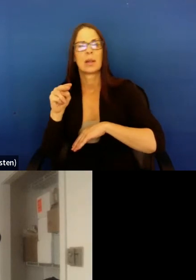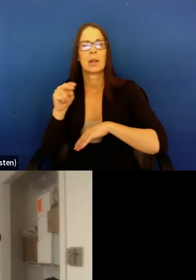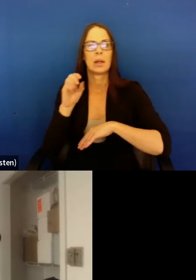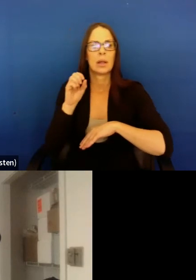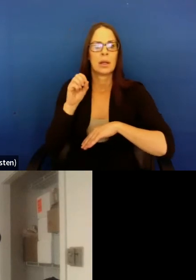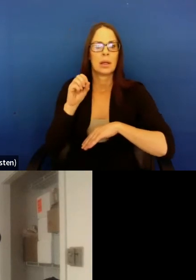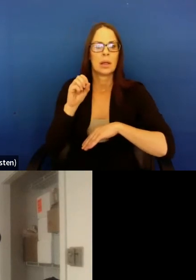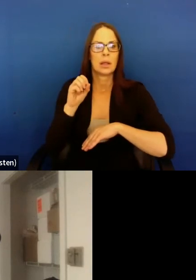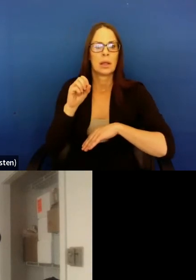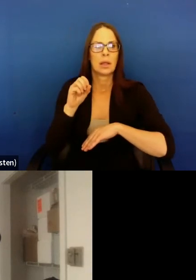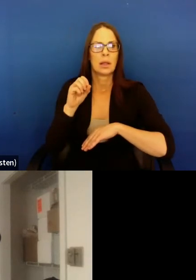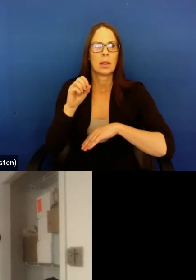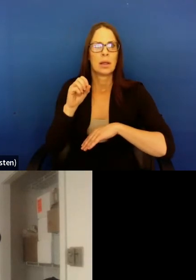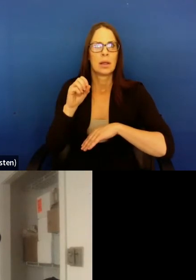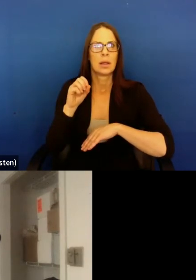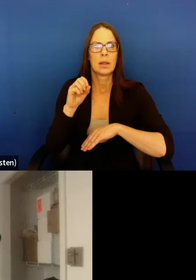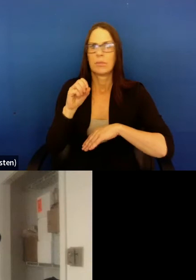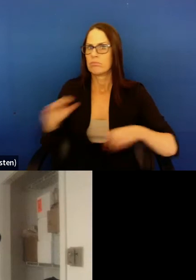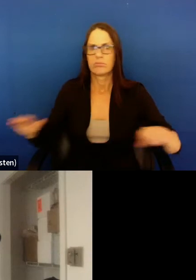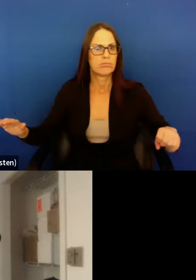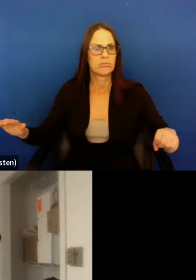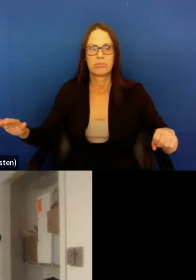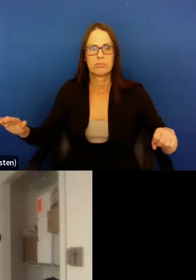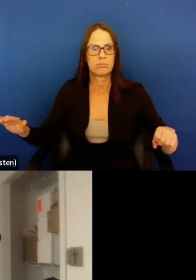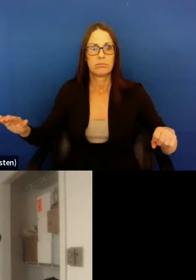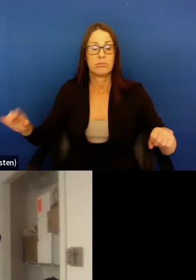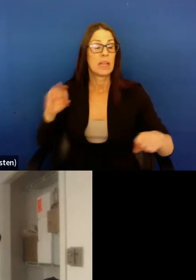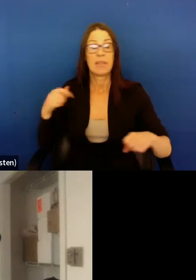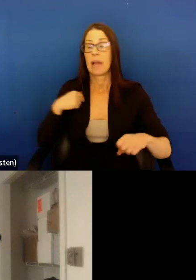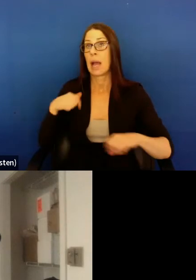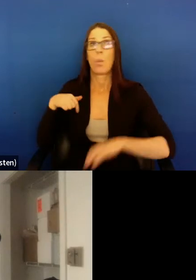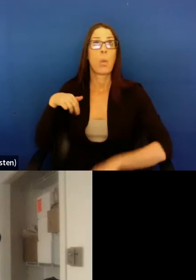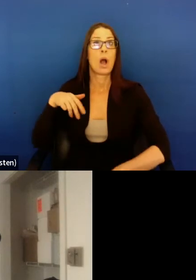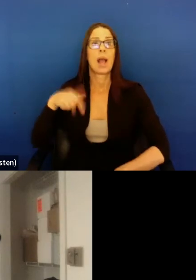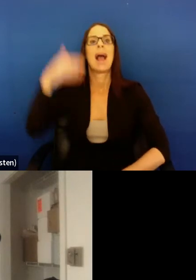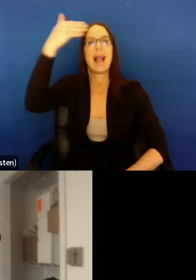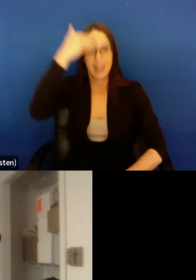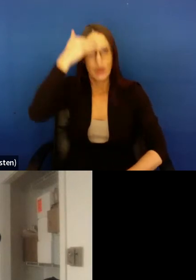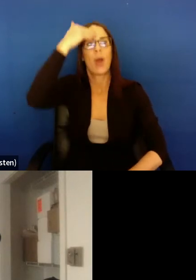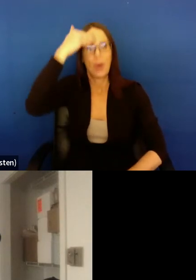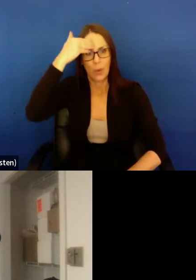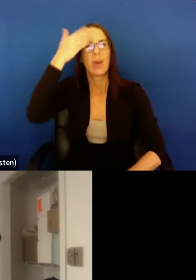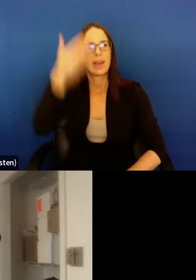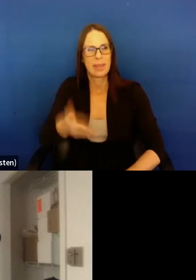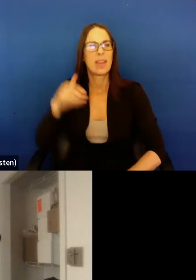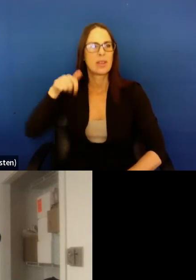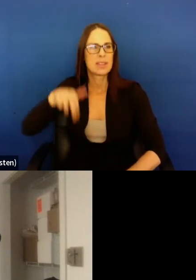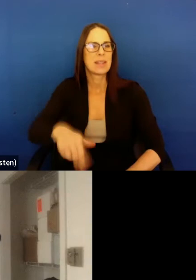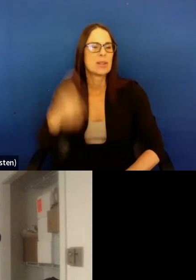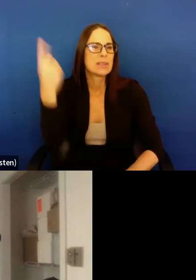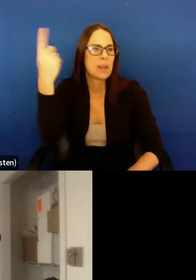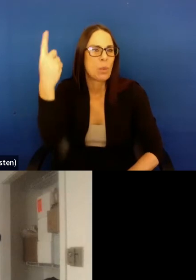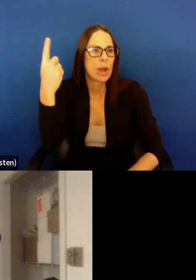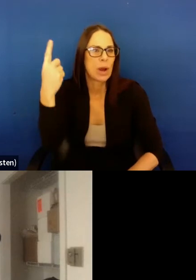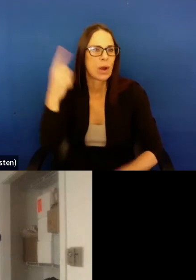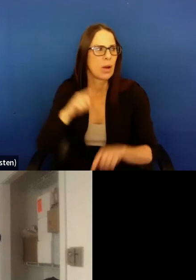they're just completely, if I'm just walking along, I know there are stairs there somewhere because of just my gestalt of, I